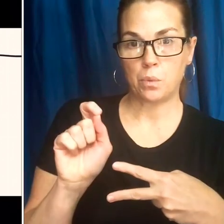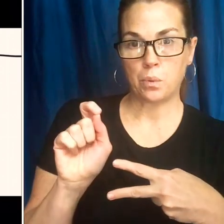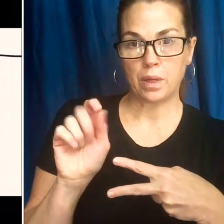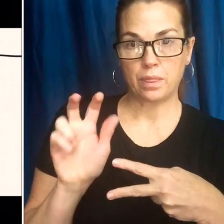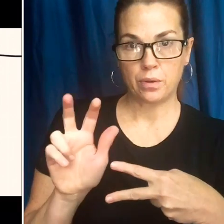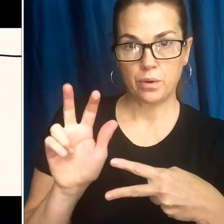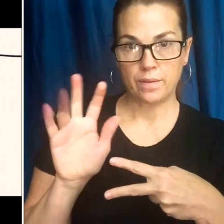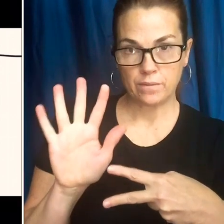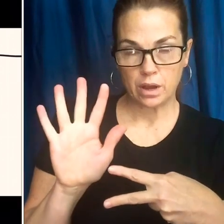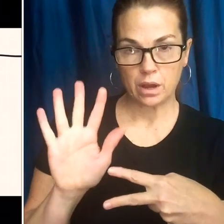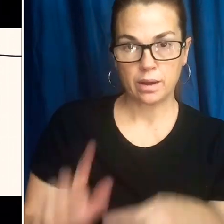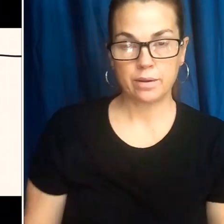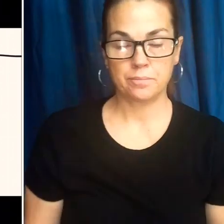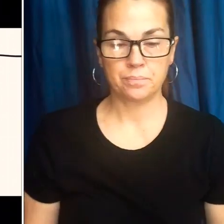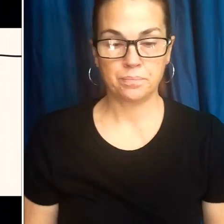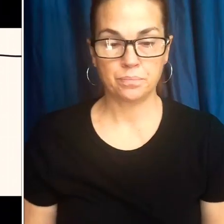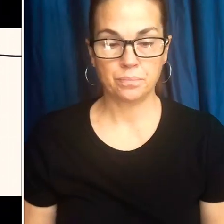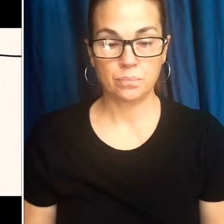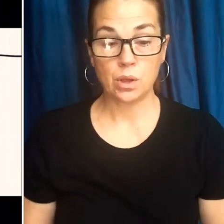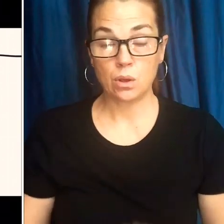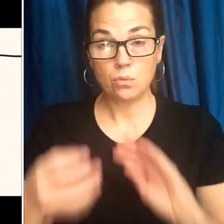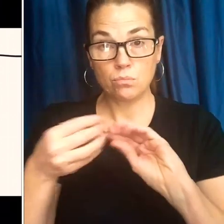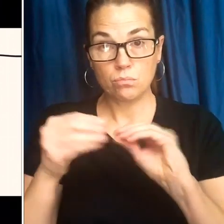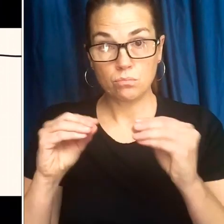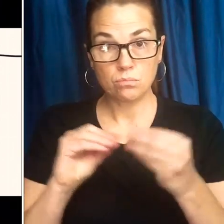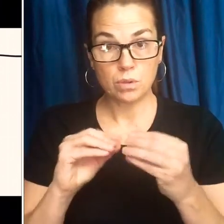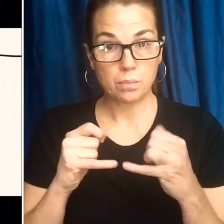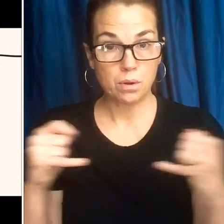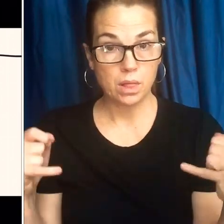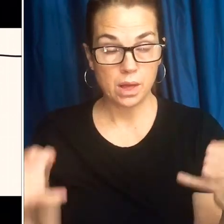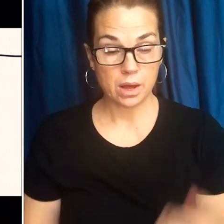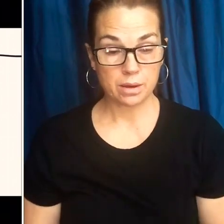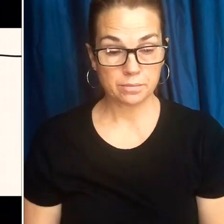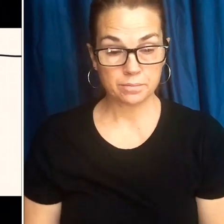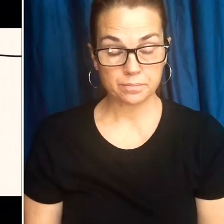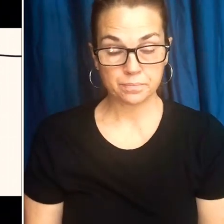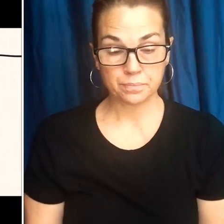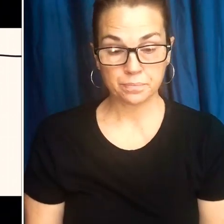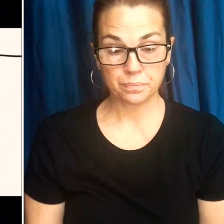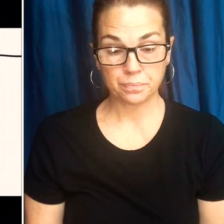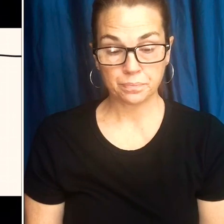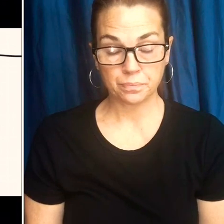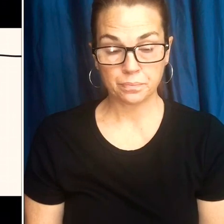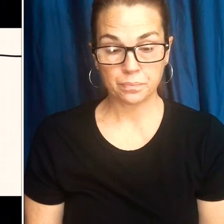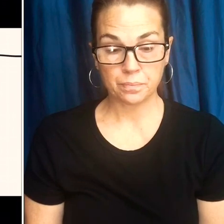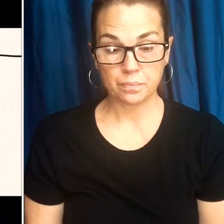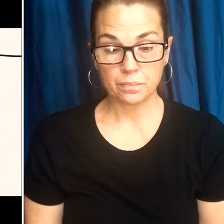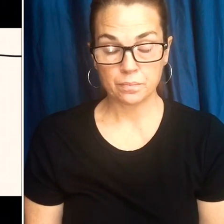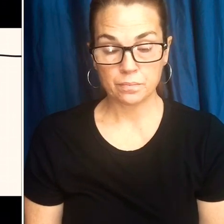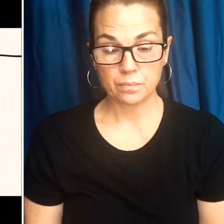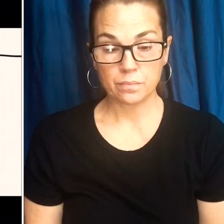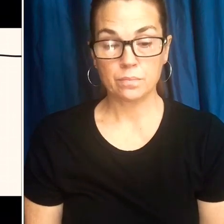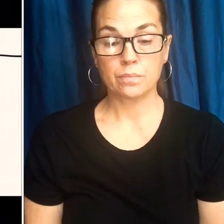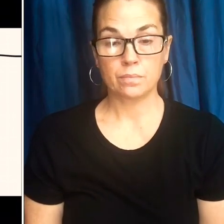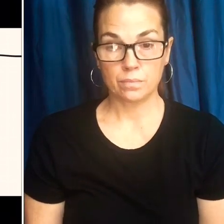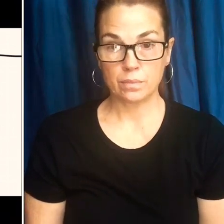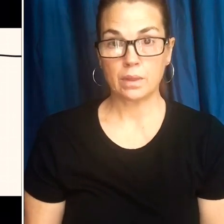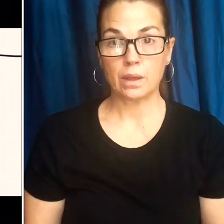instead of graphing fractions, I'm now graphing decimals. Okay, fine, no problem. So if I